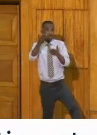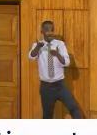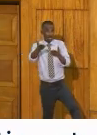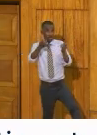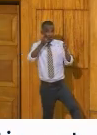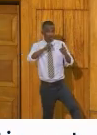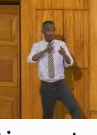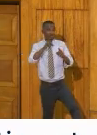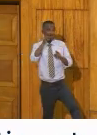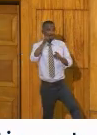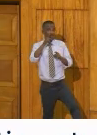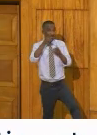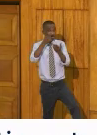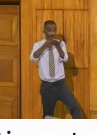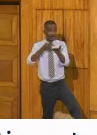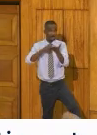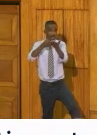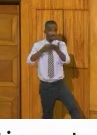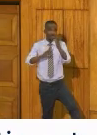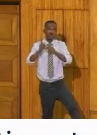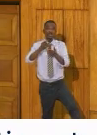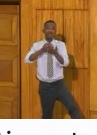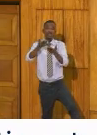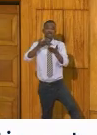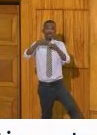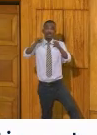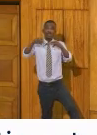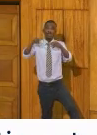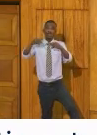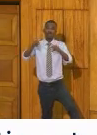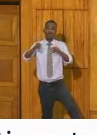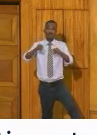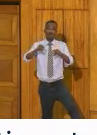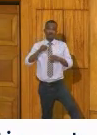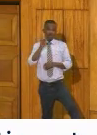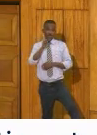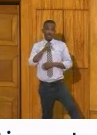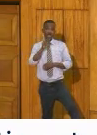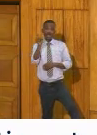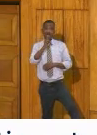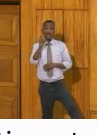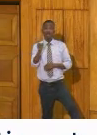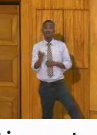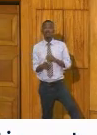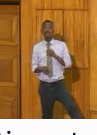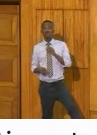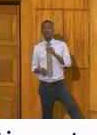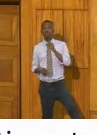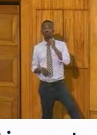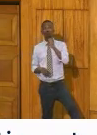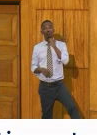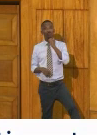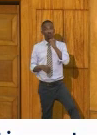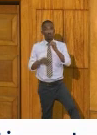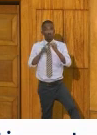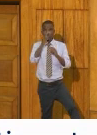that if we are negotiating with vendors and we say the number of tests we are going to do is 100, and we know that